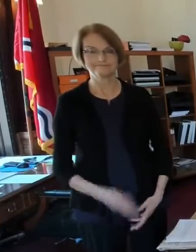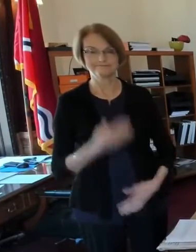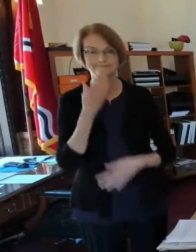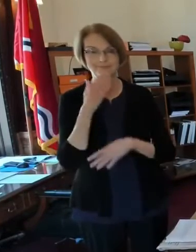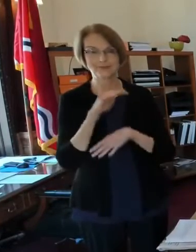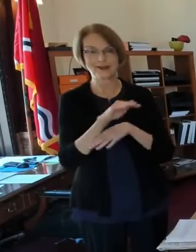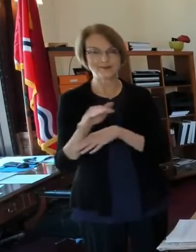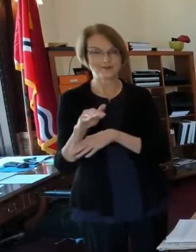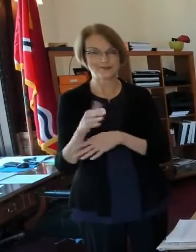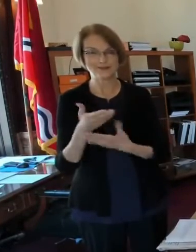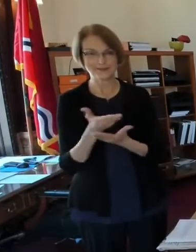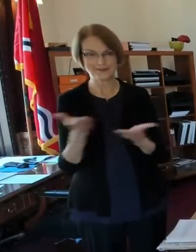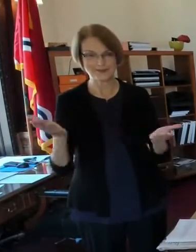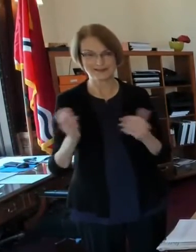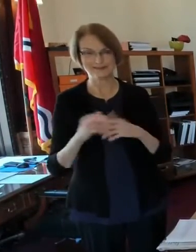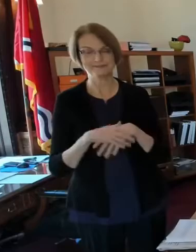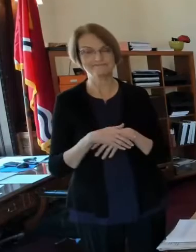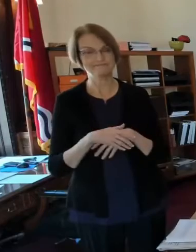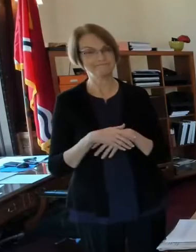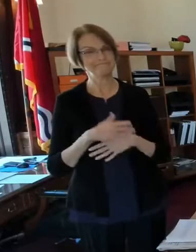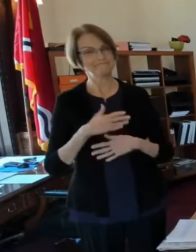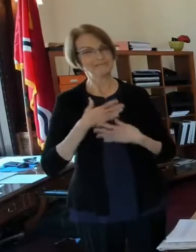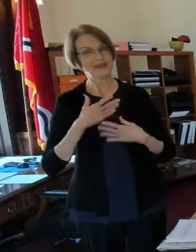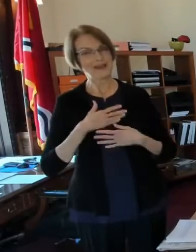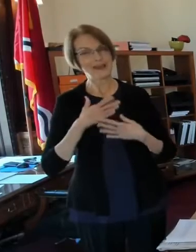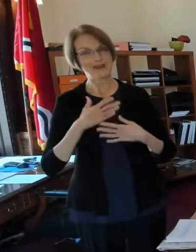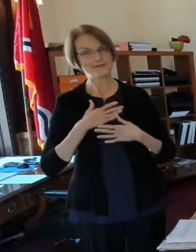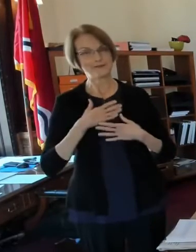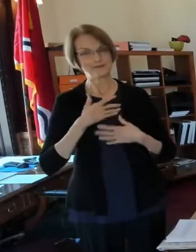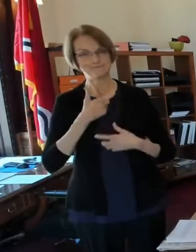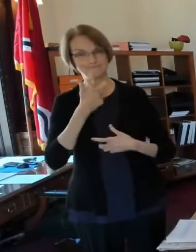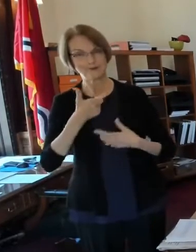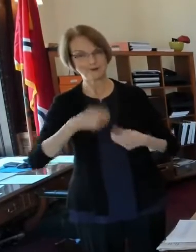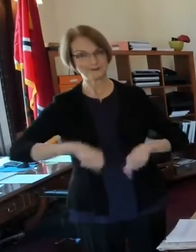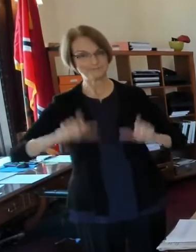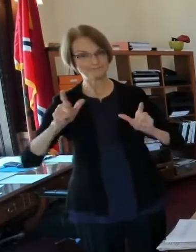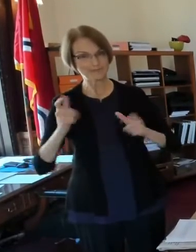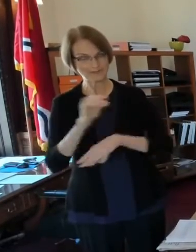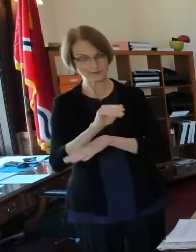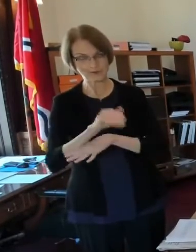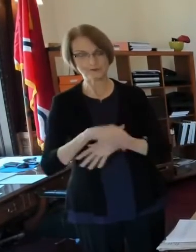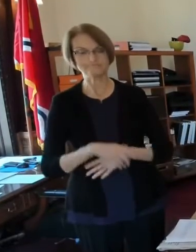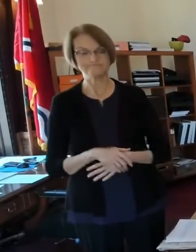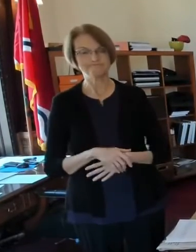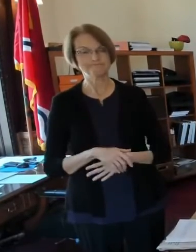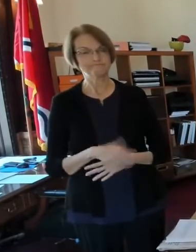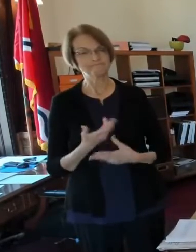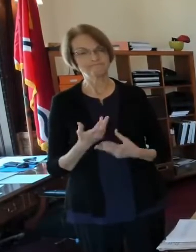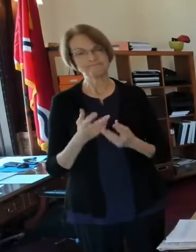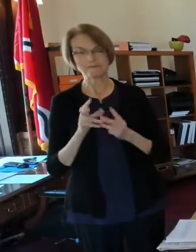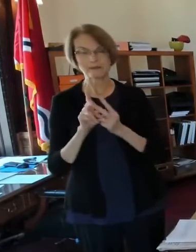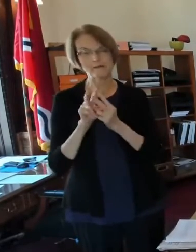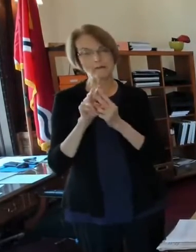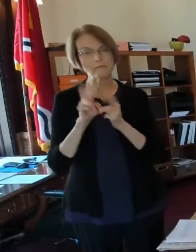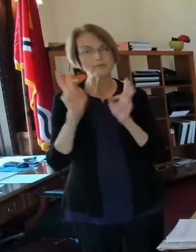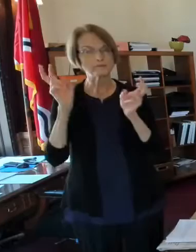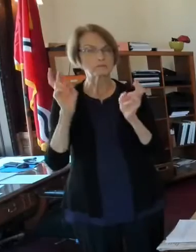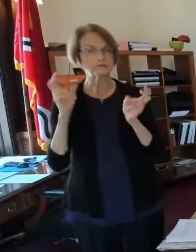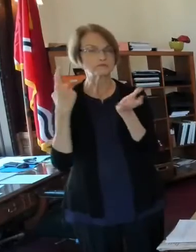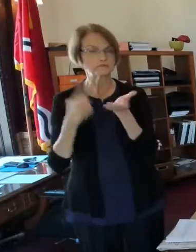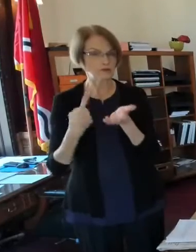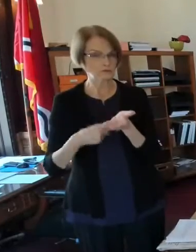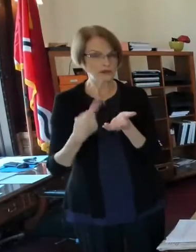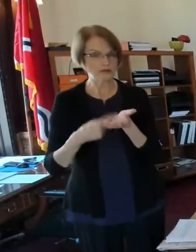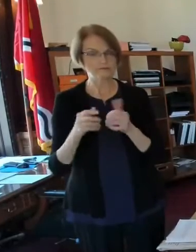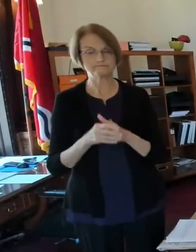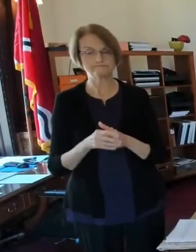Good afternoon, everyone. Glad to have you here with us this afternoon. We've got a couple of subjects to talk about. We're going to